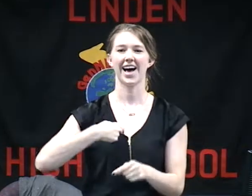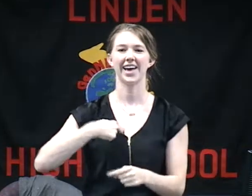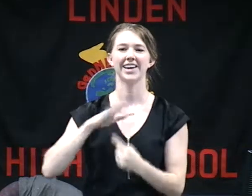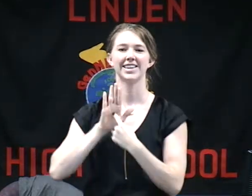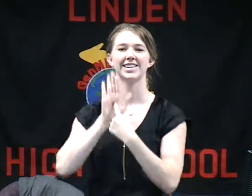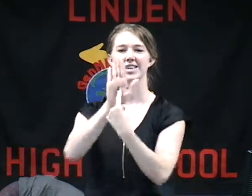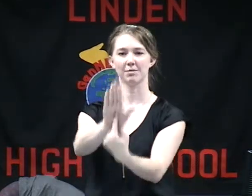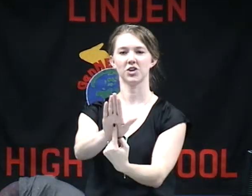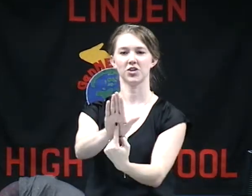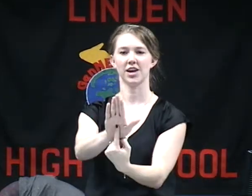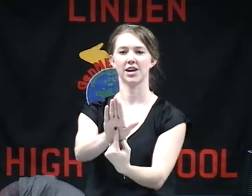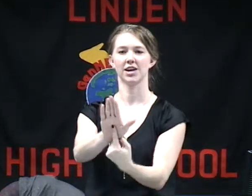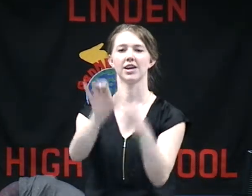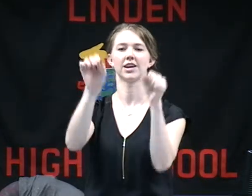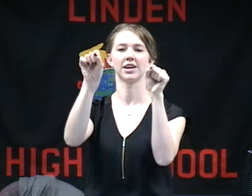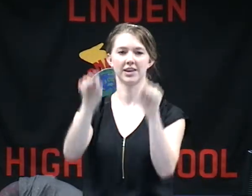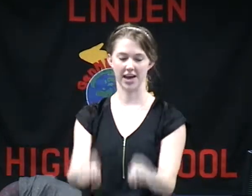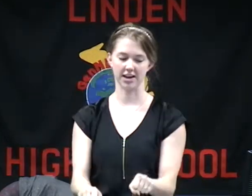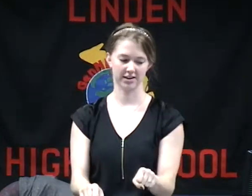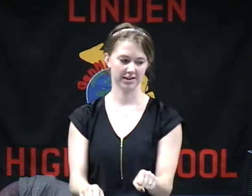I demonstrate, can.